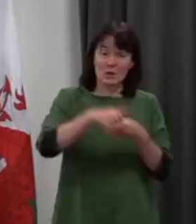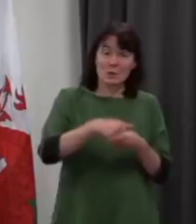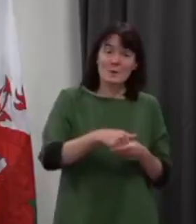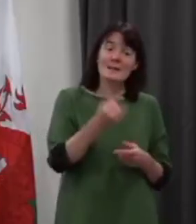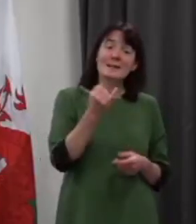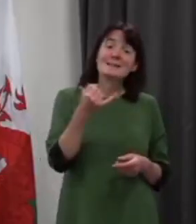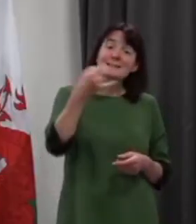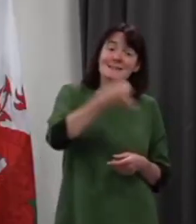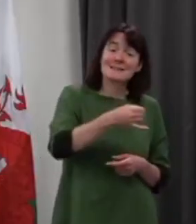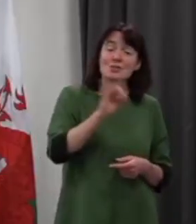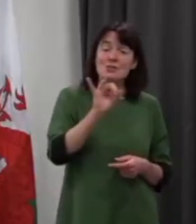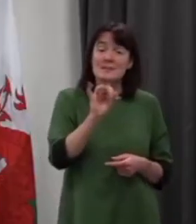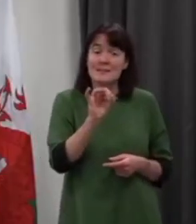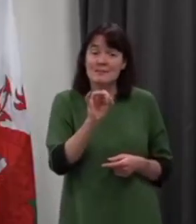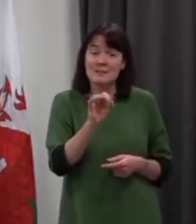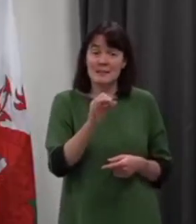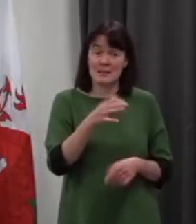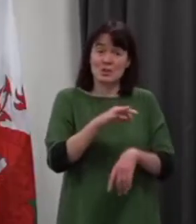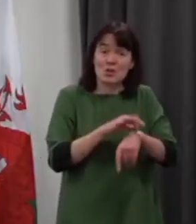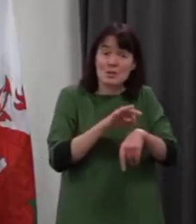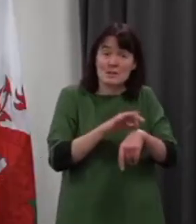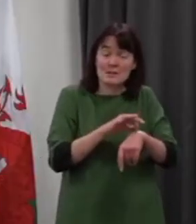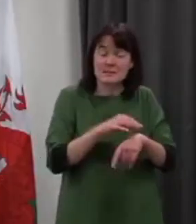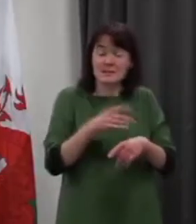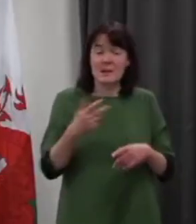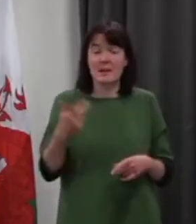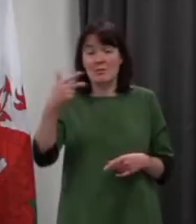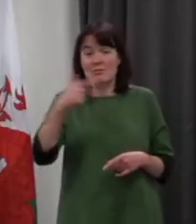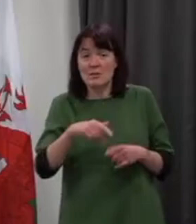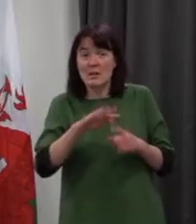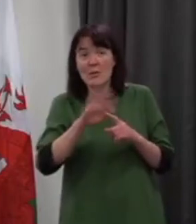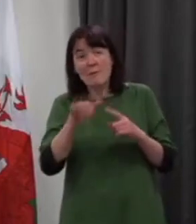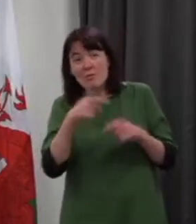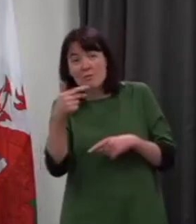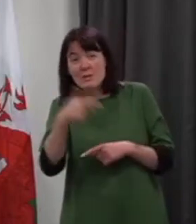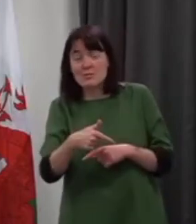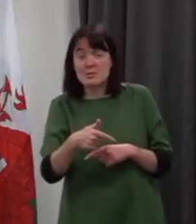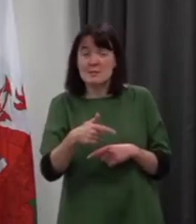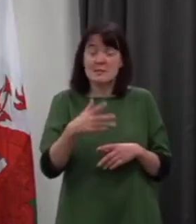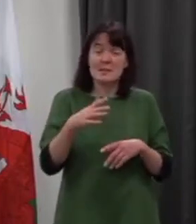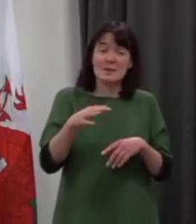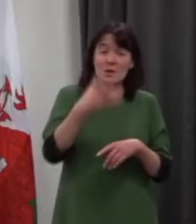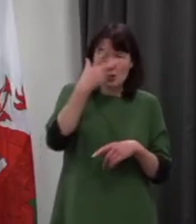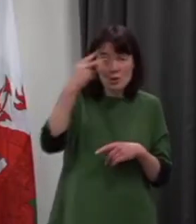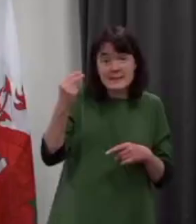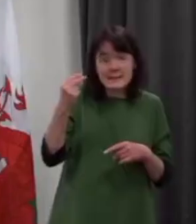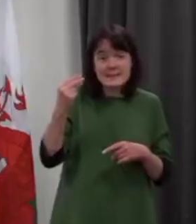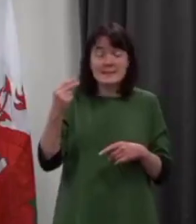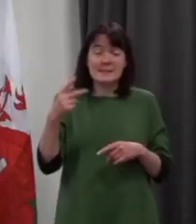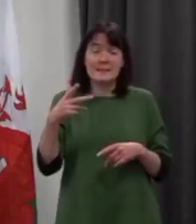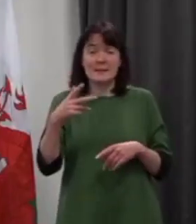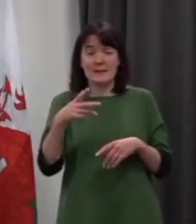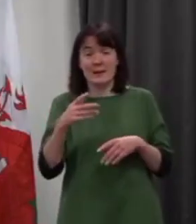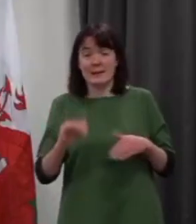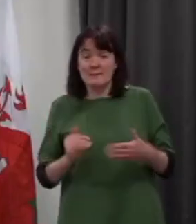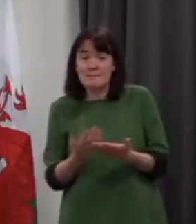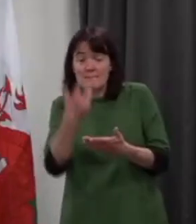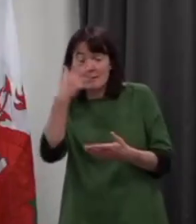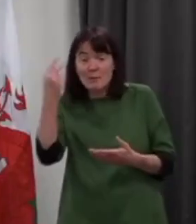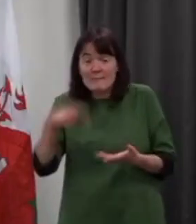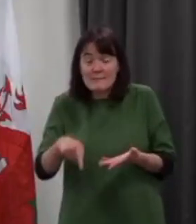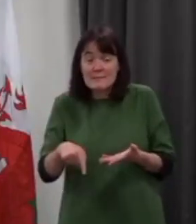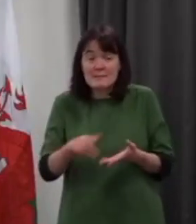doctors and 416 nurses and midwives, plus 194 allied healthcare